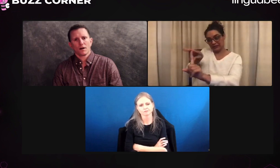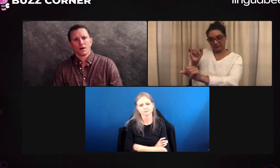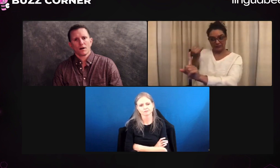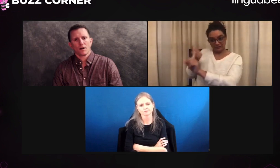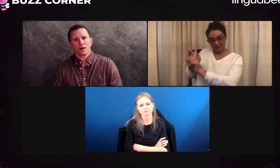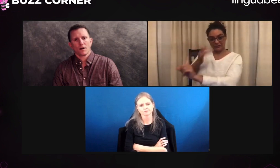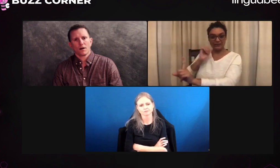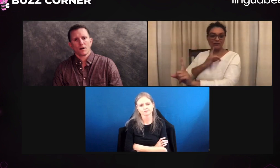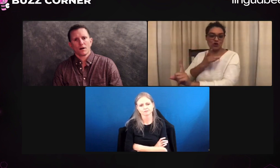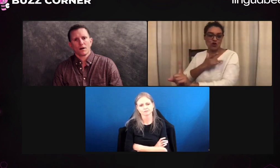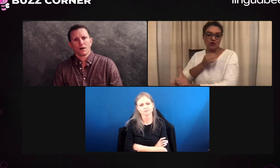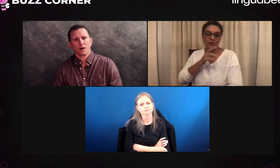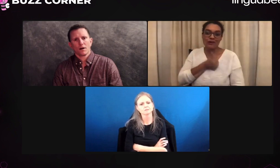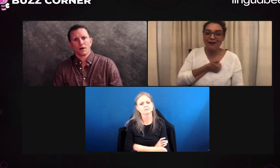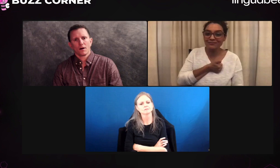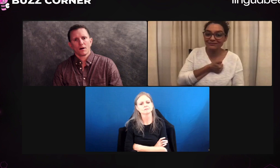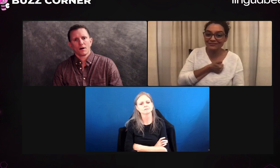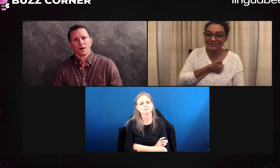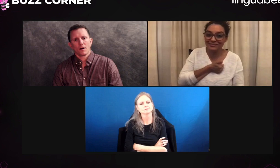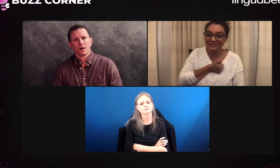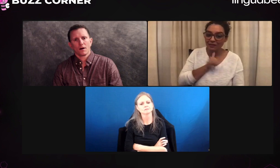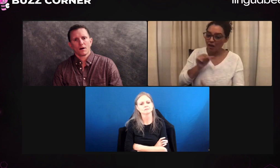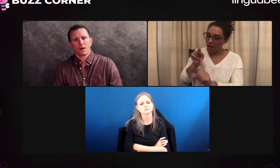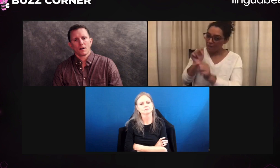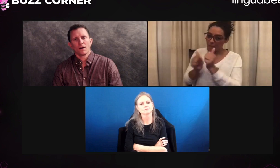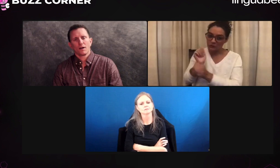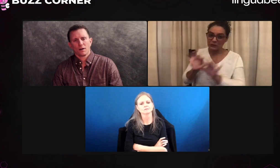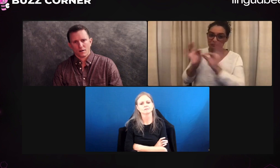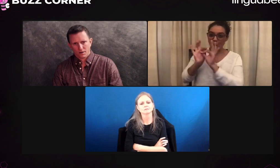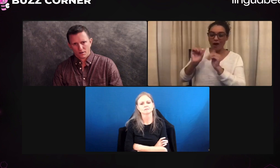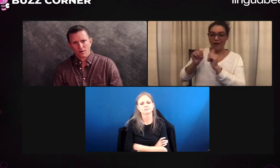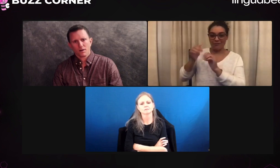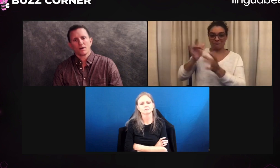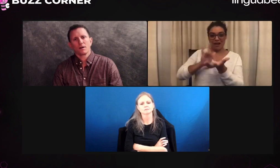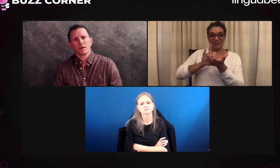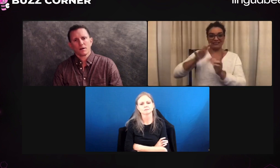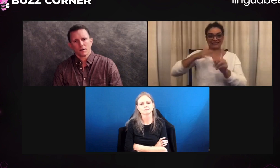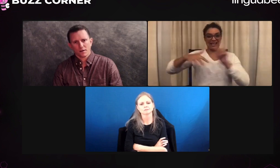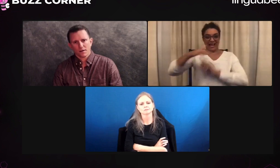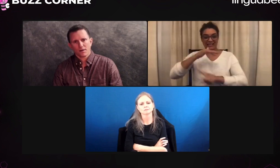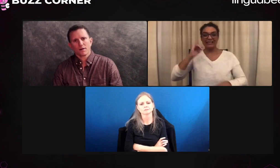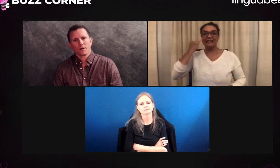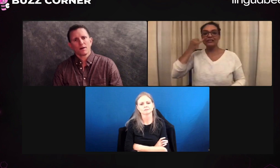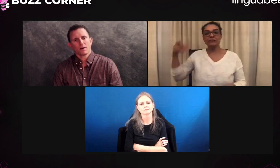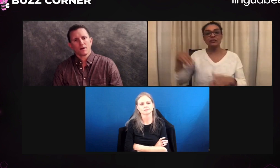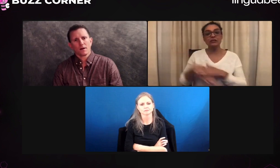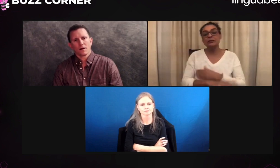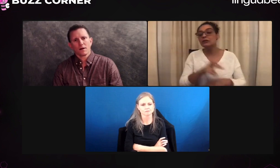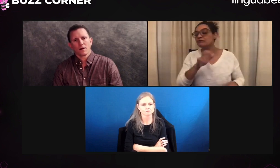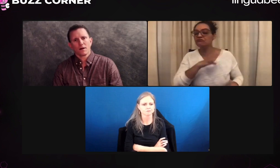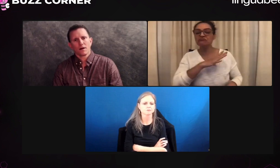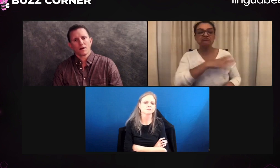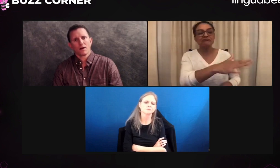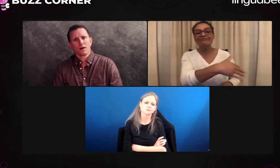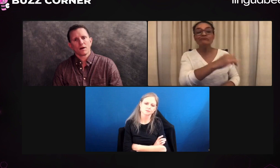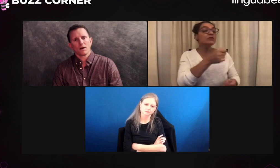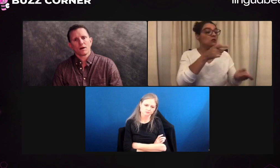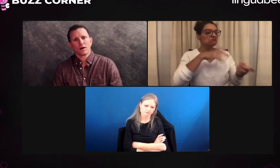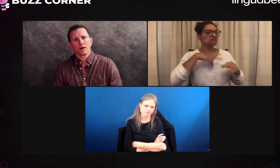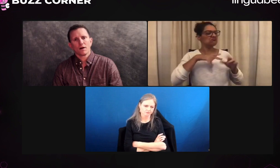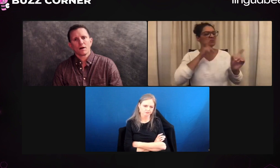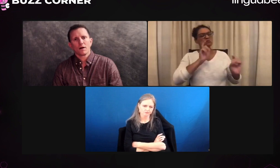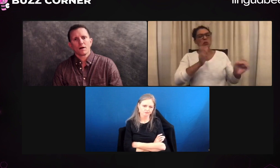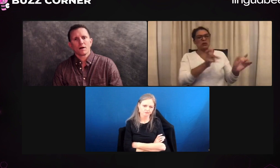there is a great range of experience there. So you have to think about if that person has a deaf heart or not. And especially